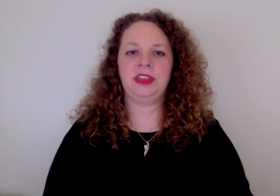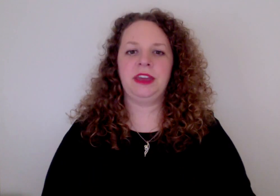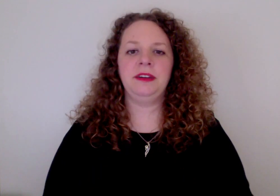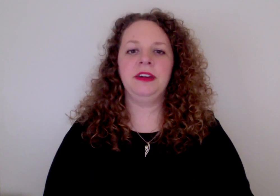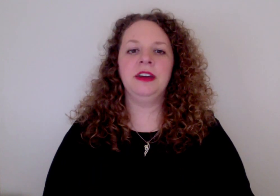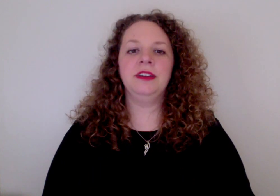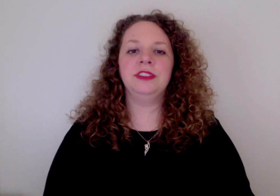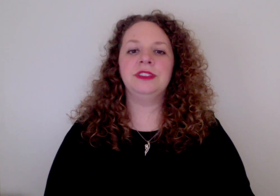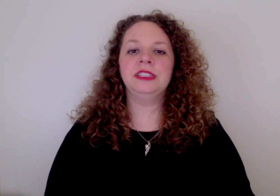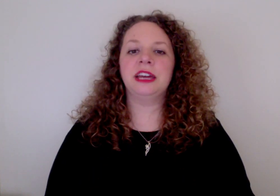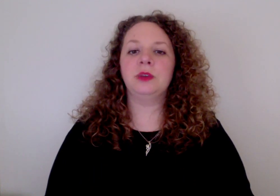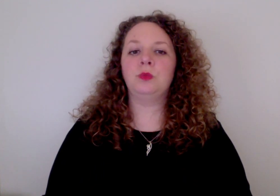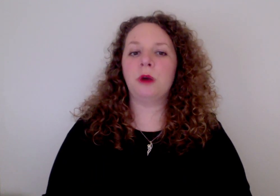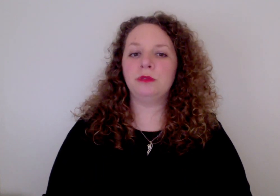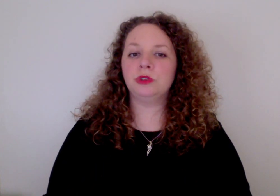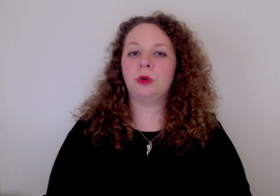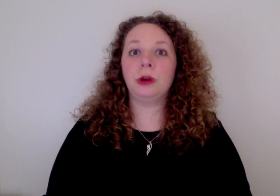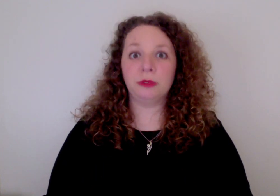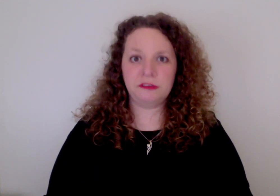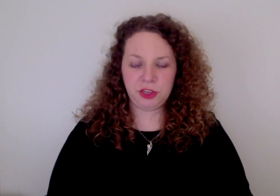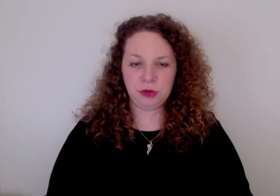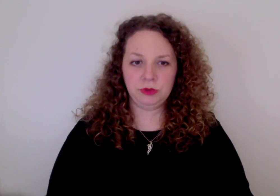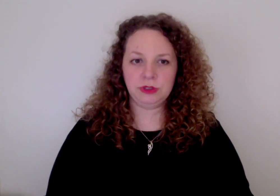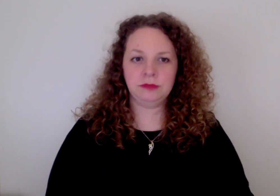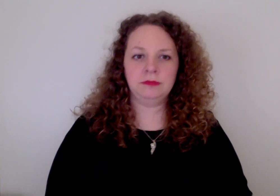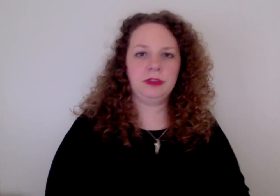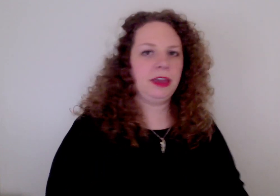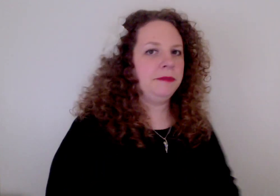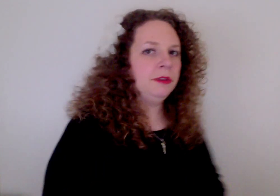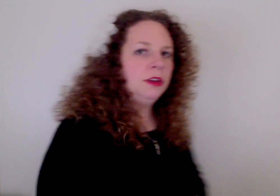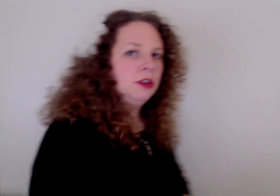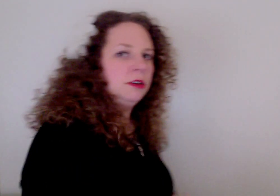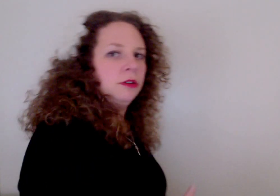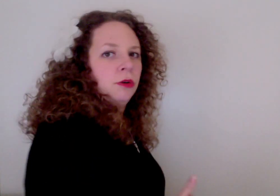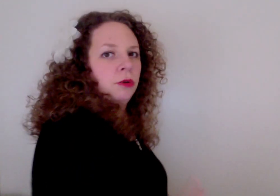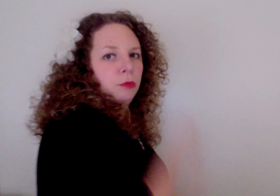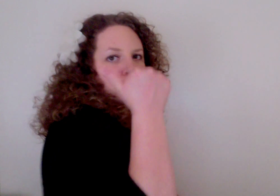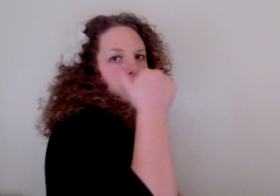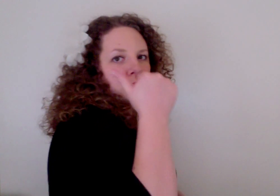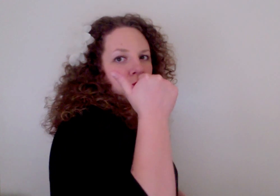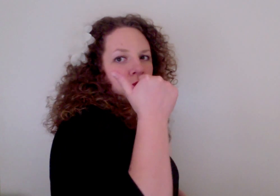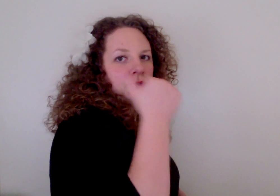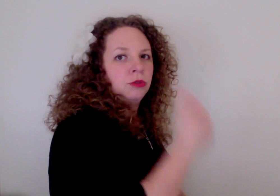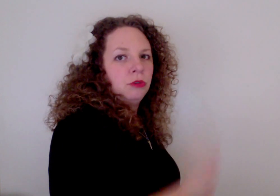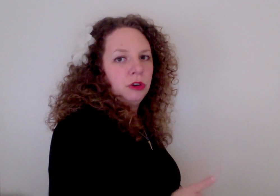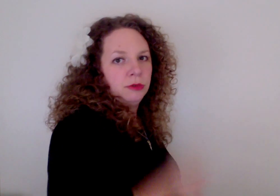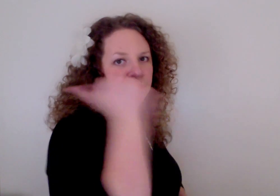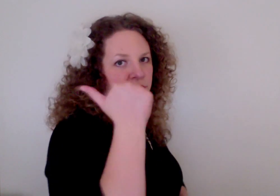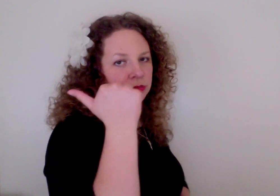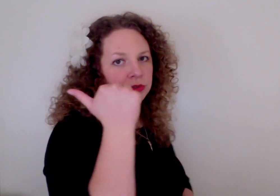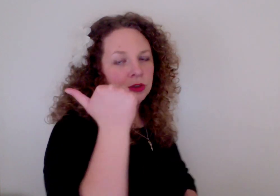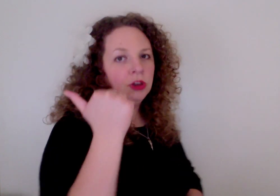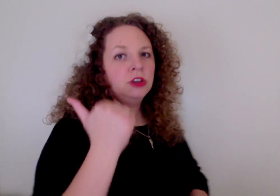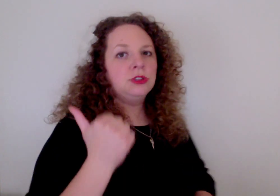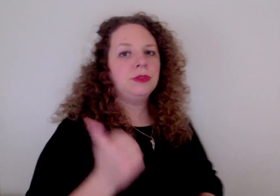Okay, then the sign won't or refuse. Okay, won't or refuse. So this